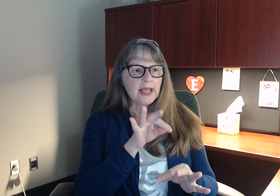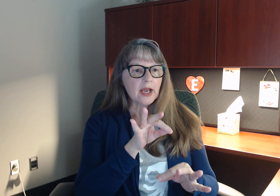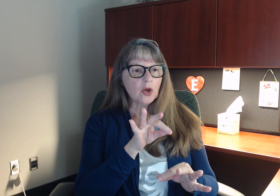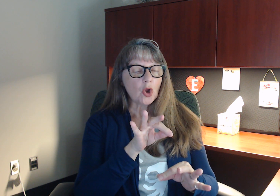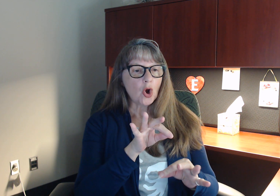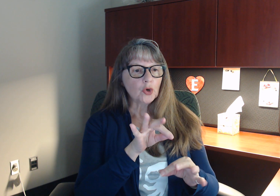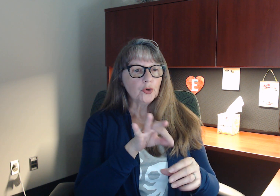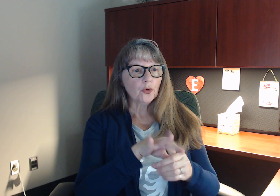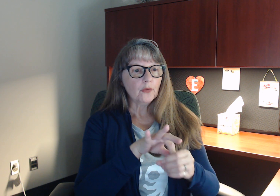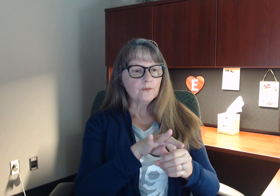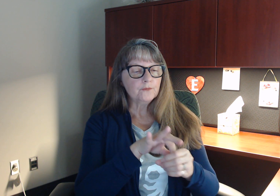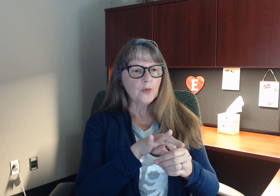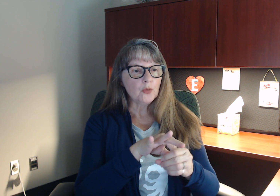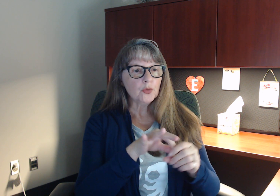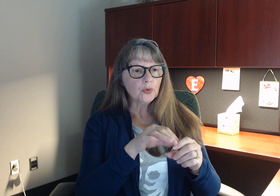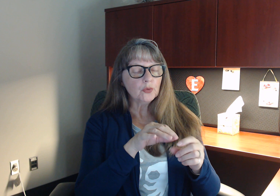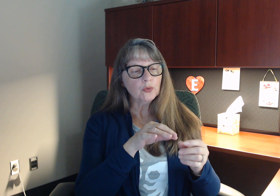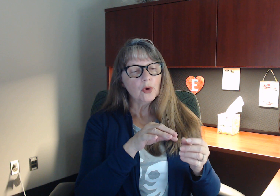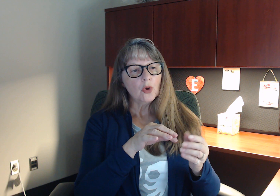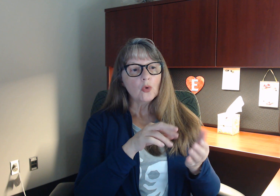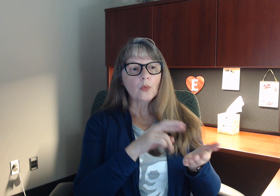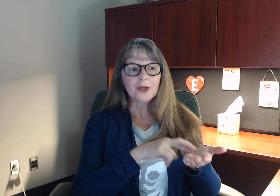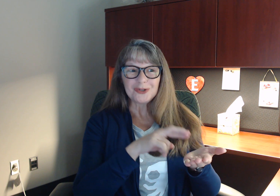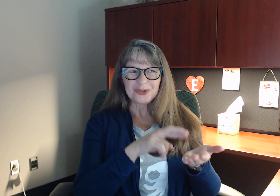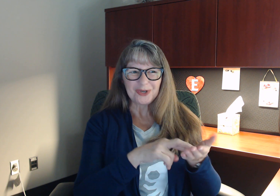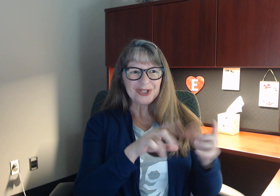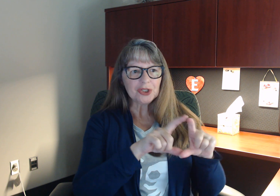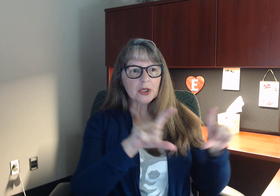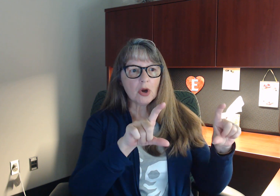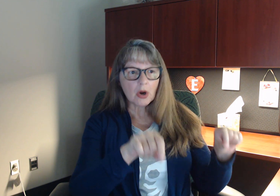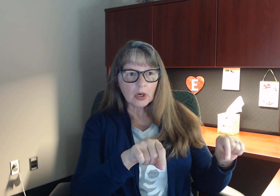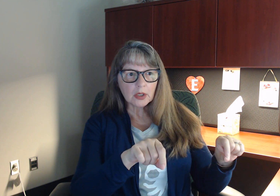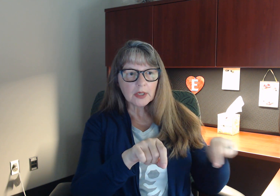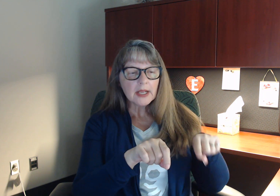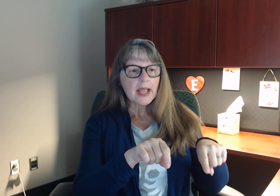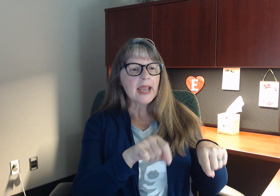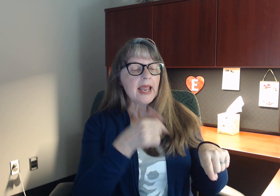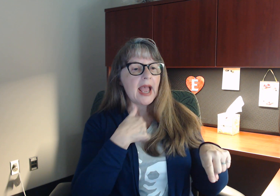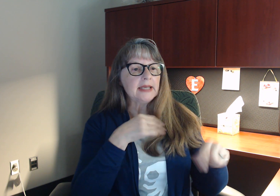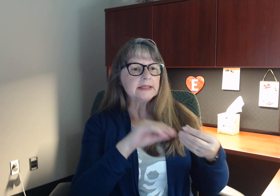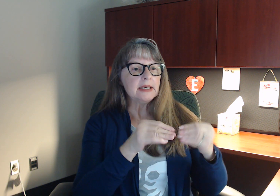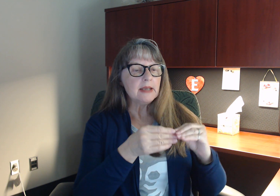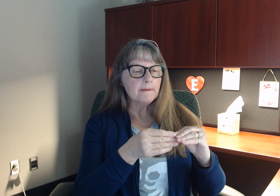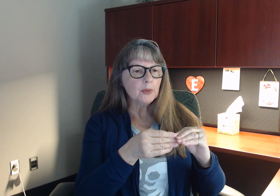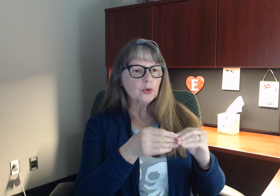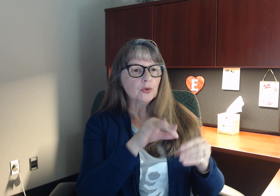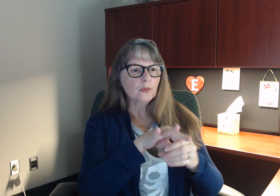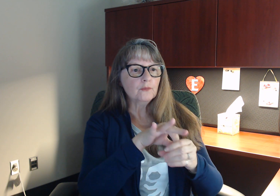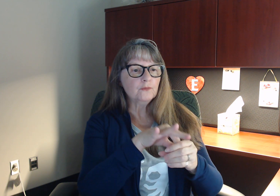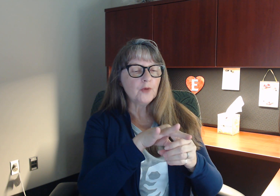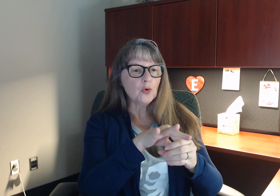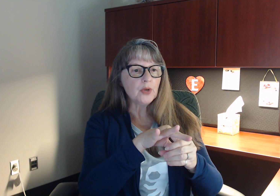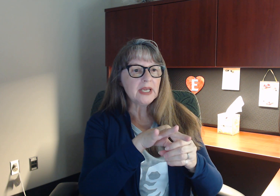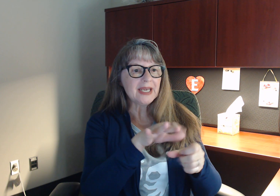out on your voter registration card, and it has a number, your voting